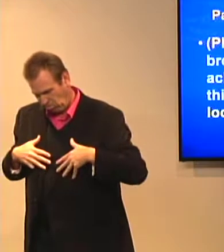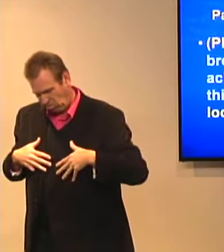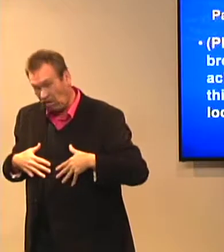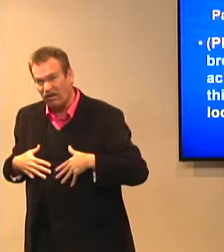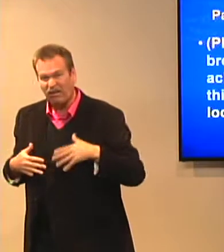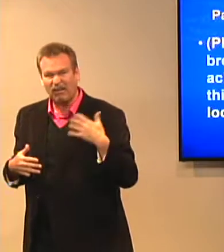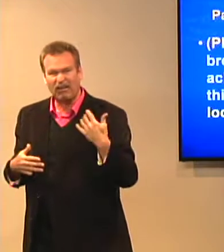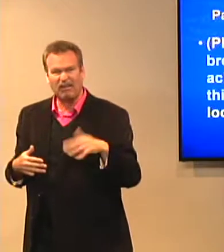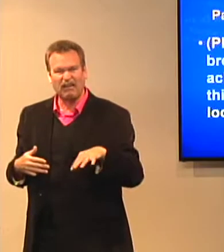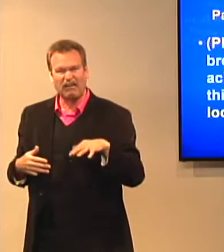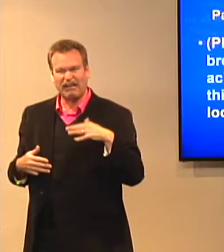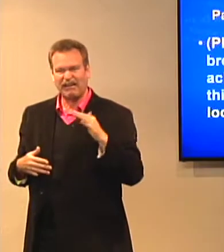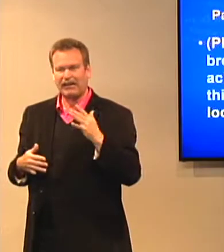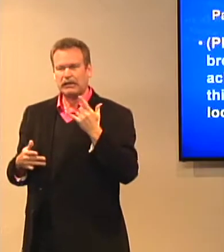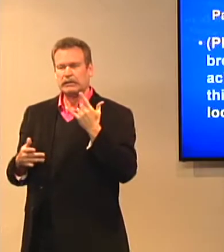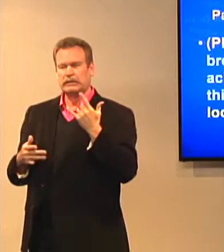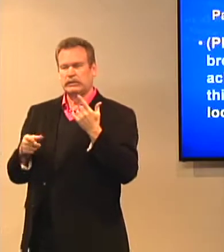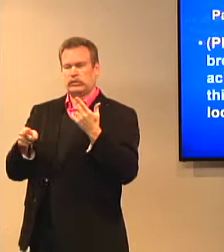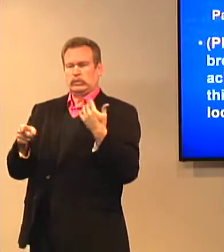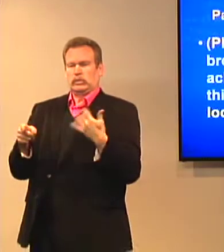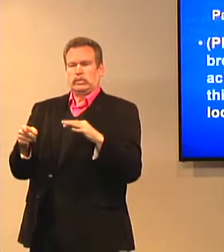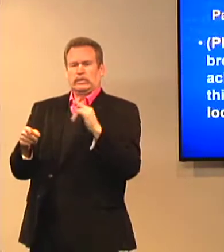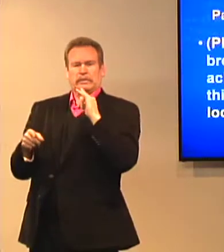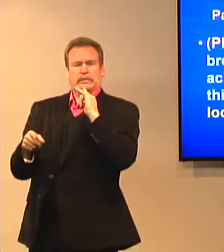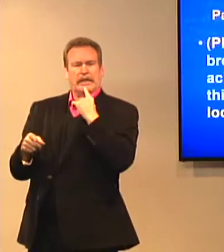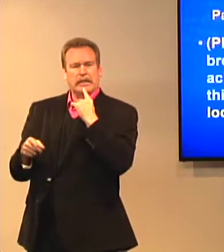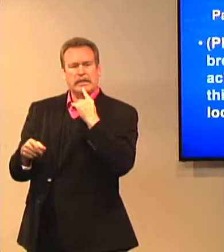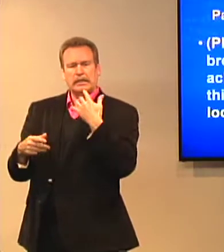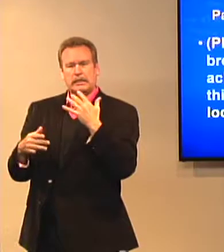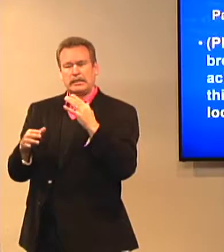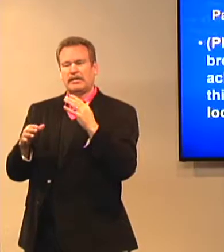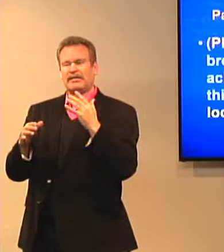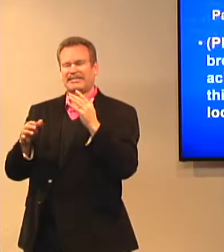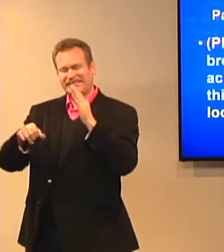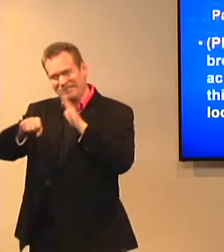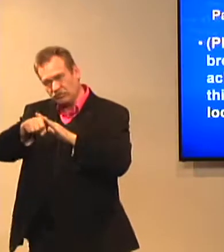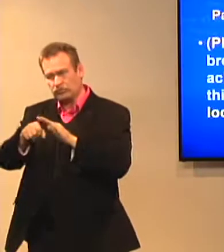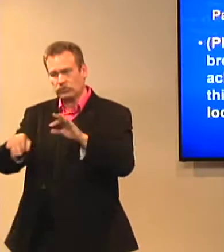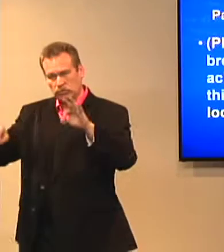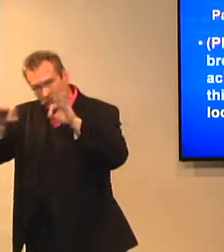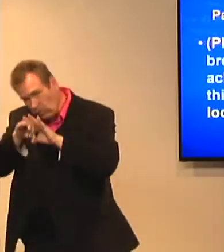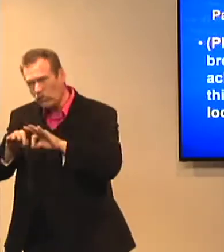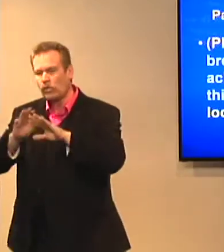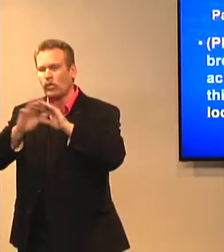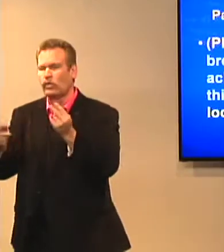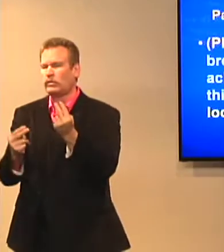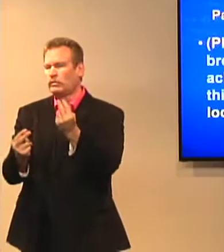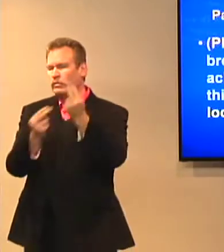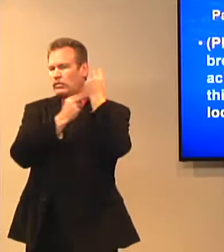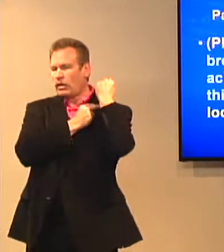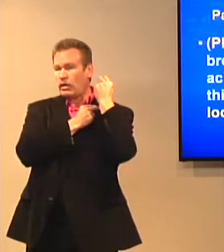And it's over. And you don't want to be depressed about that. Think about the disappointments.